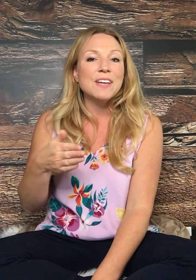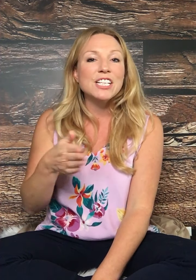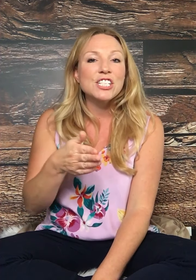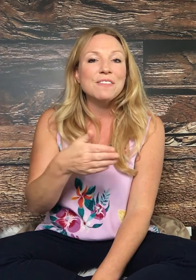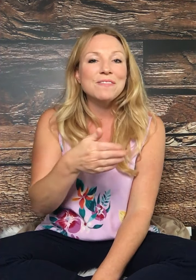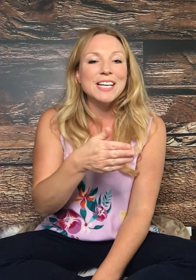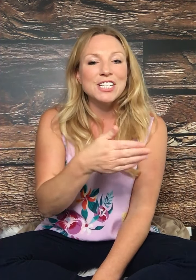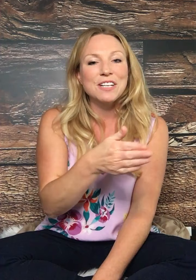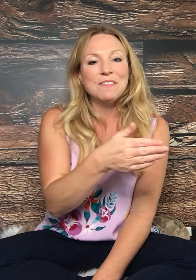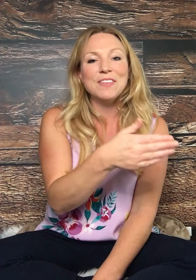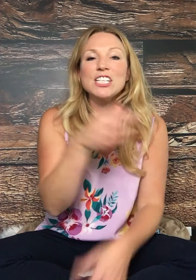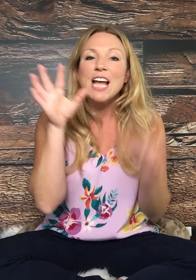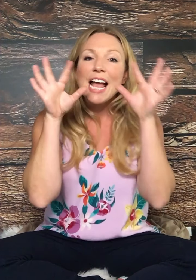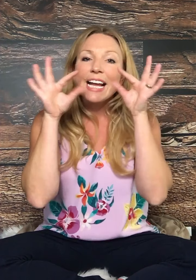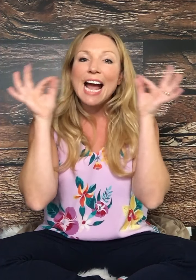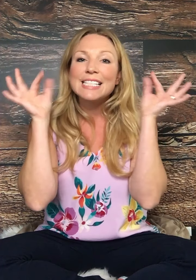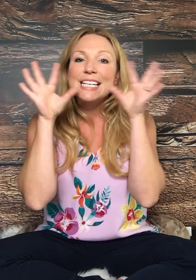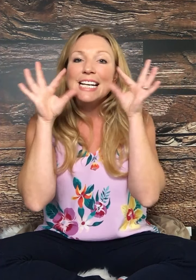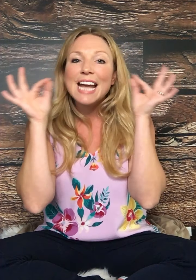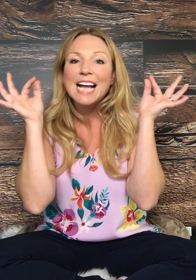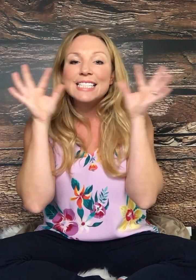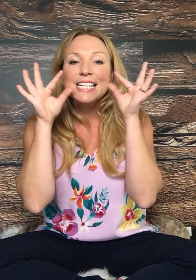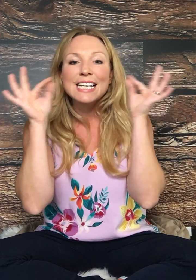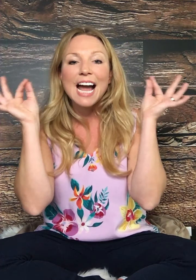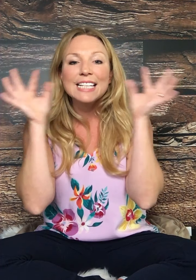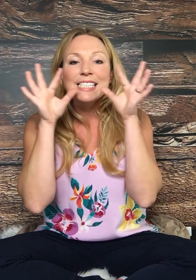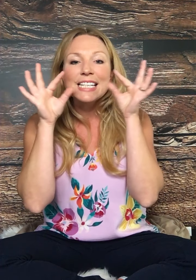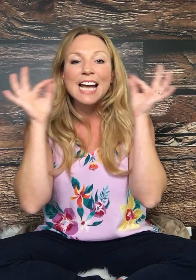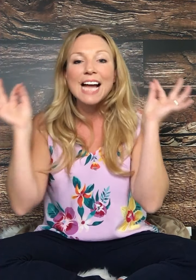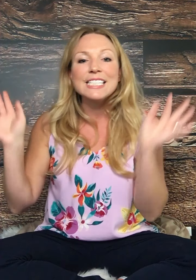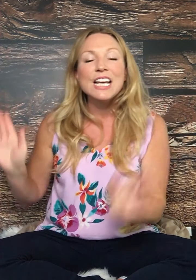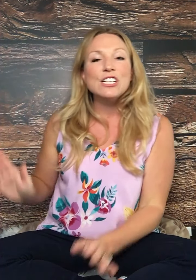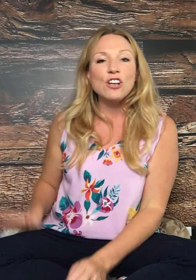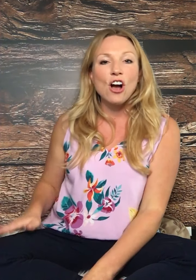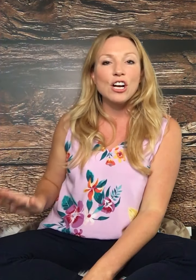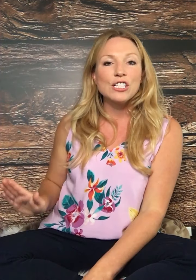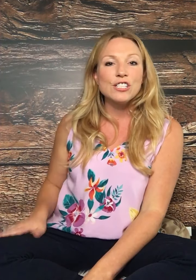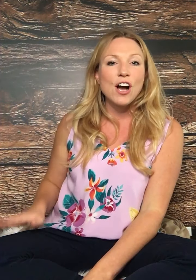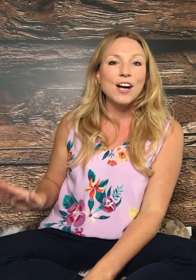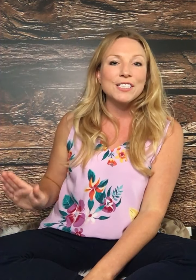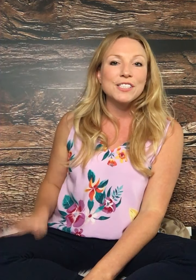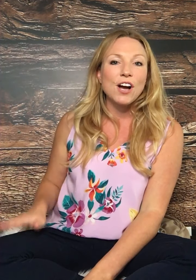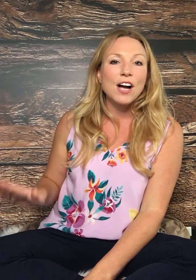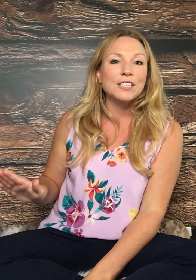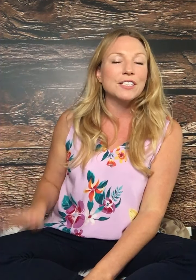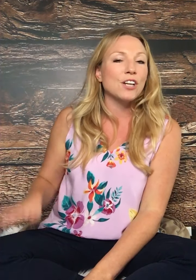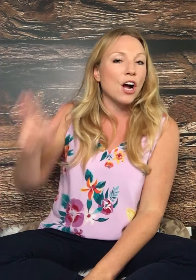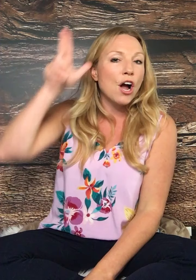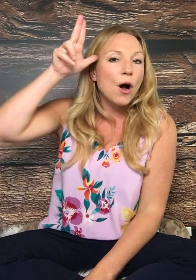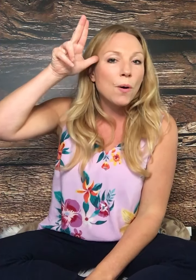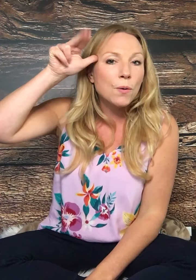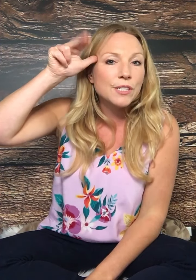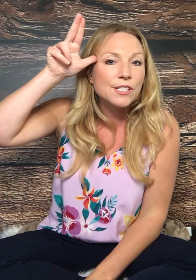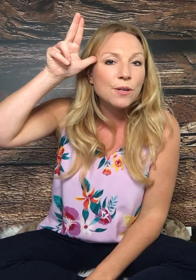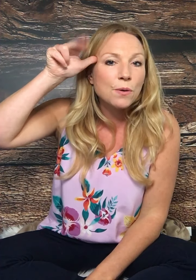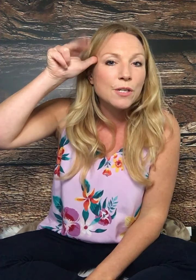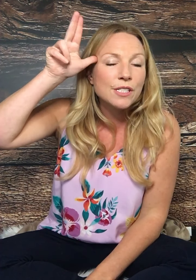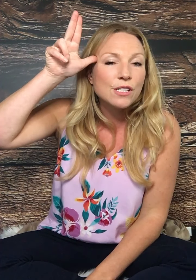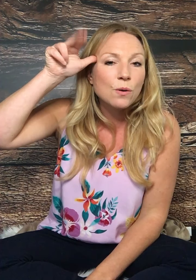fish, fish, fish. Cat, cat, cat, cat. Dog, dog, dog, dog. Horse, horse,